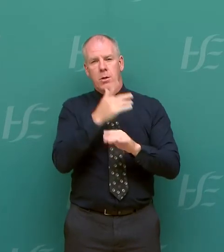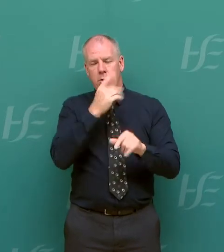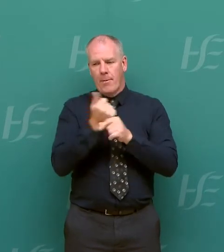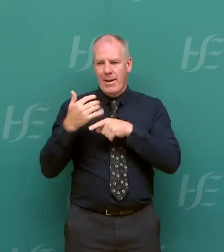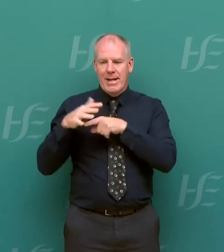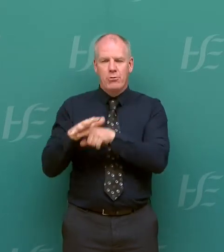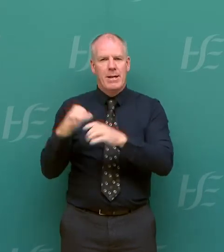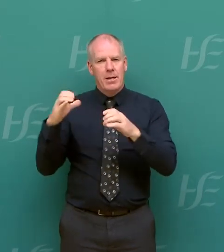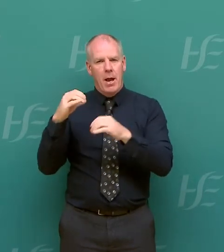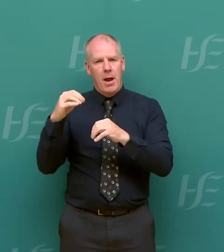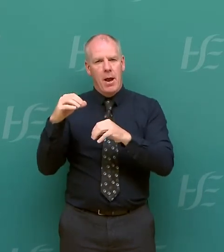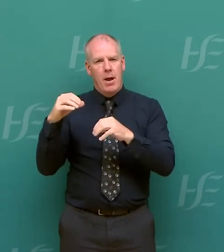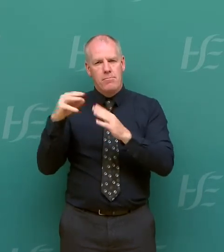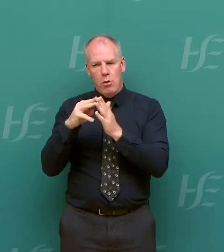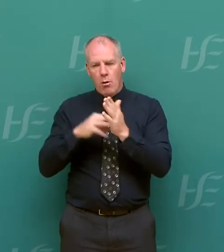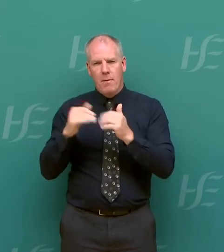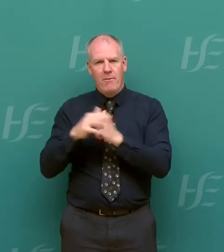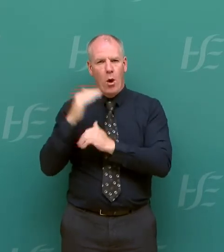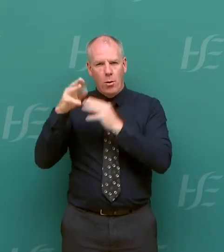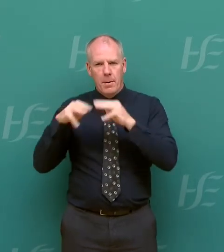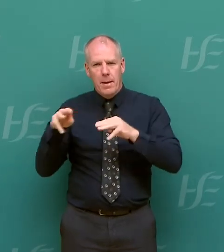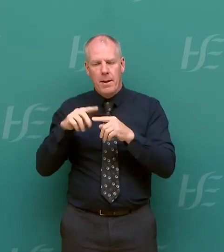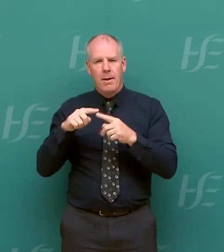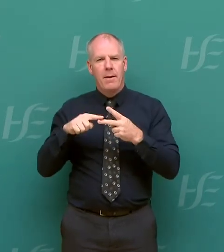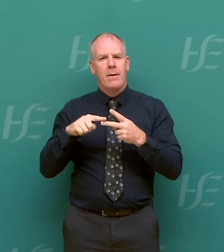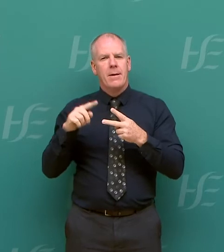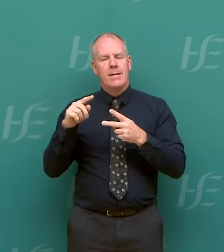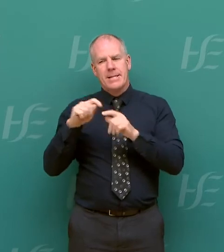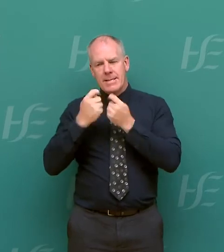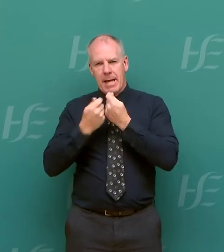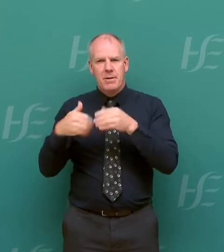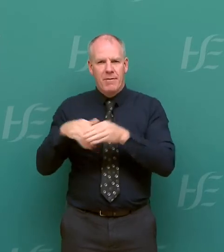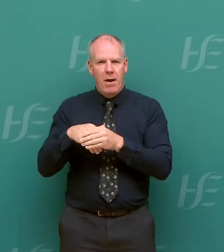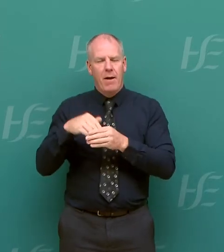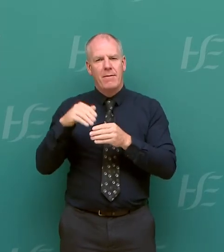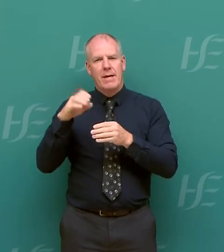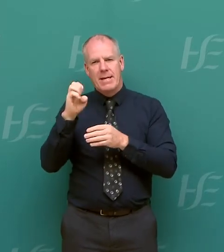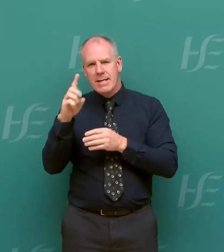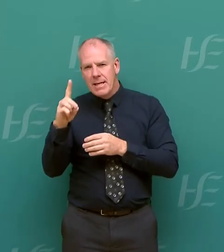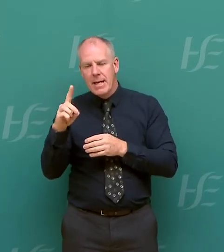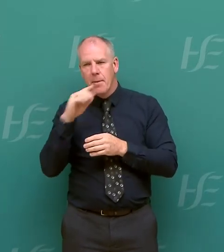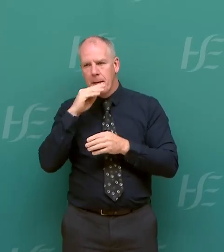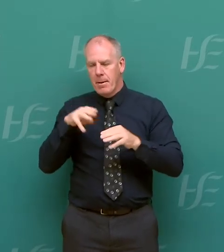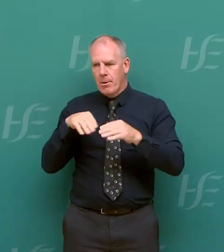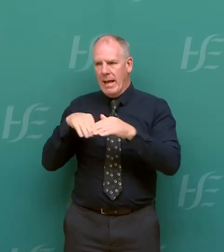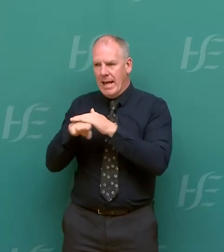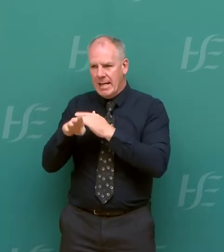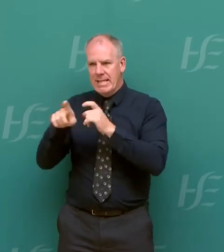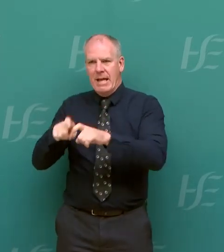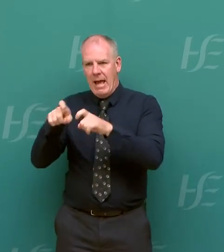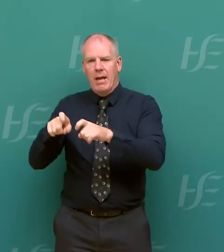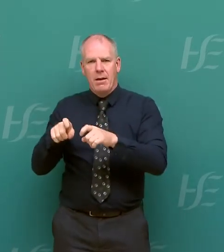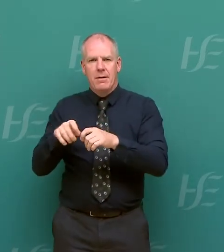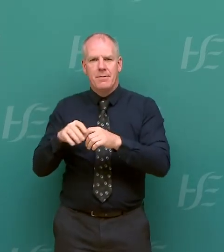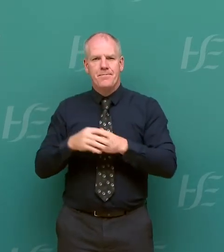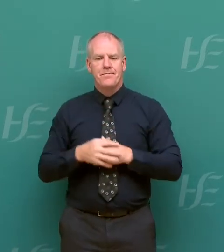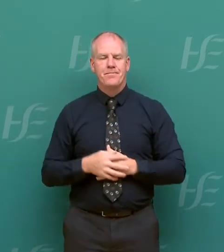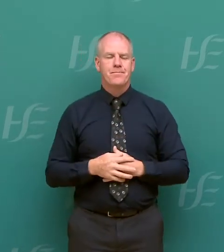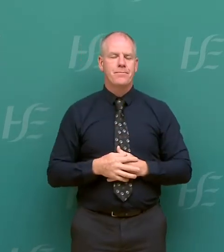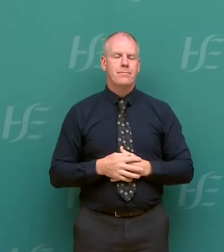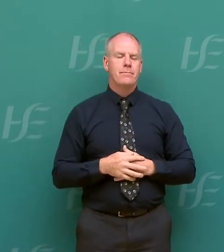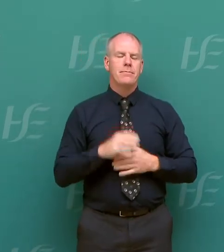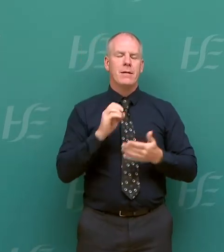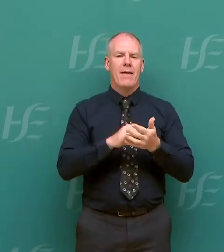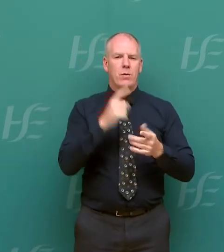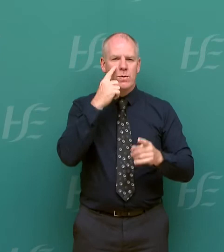care programme for older persons, fit teams in EDs to ensure older people don't come in and don't stay there. I think the other thing we have to look